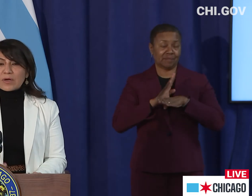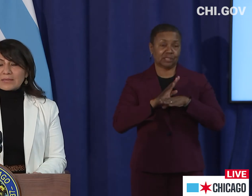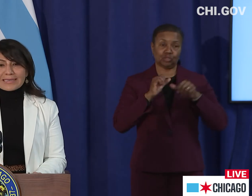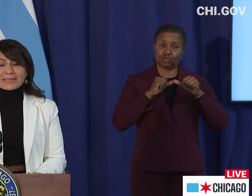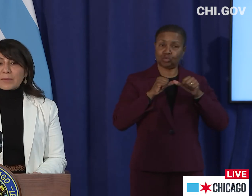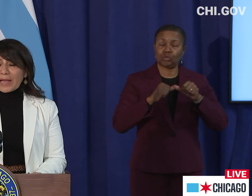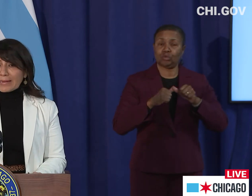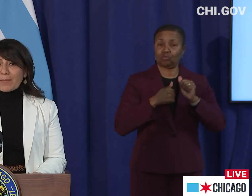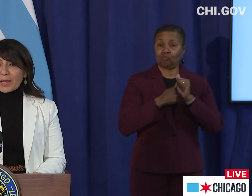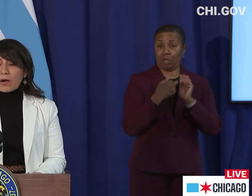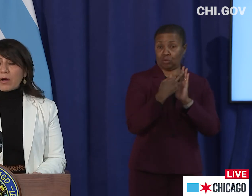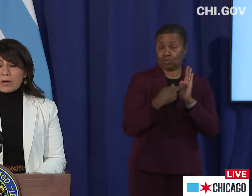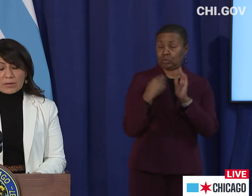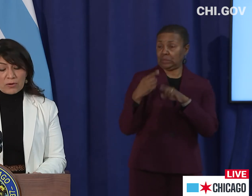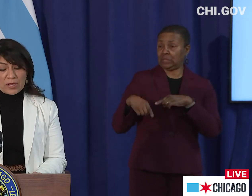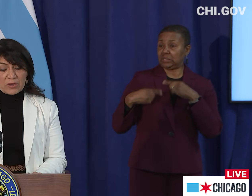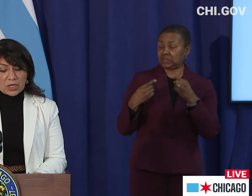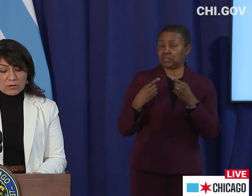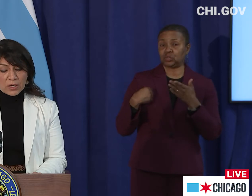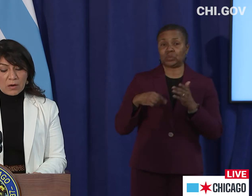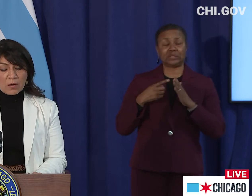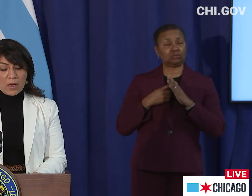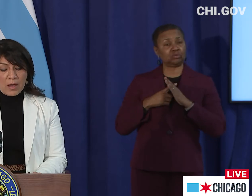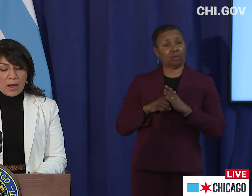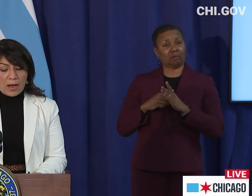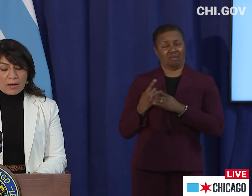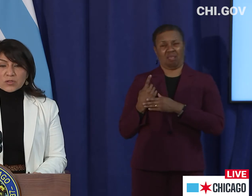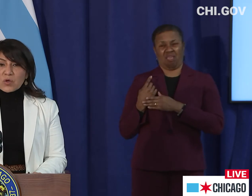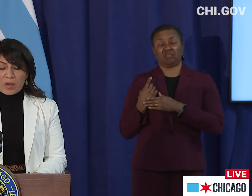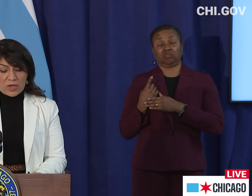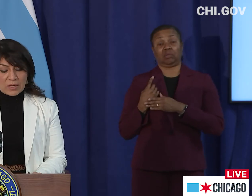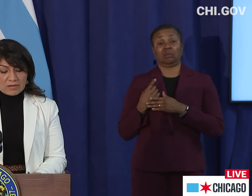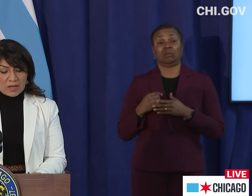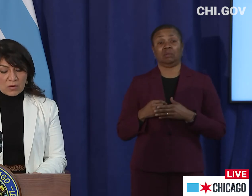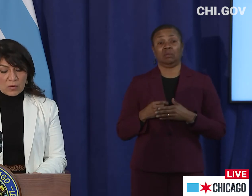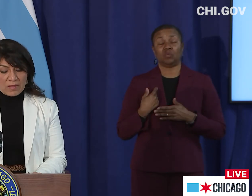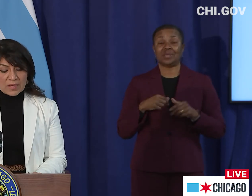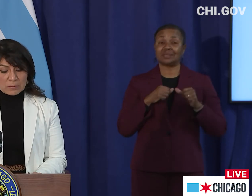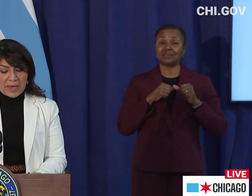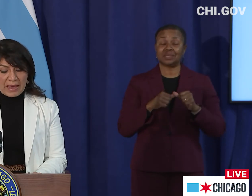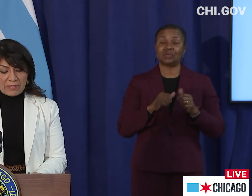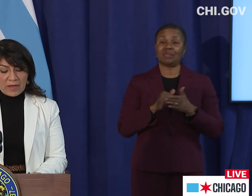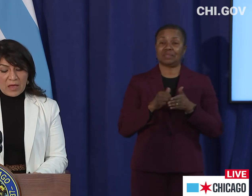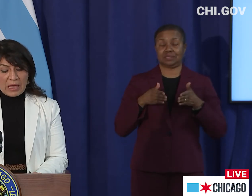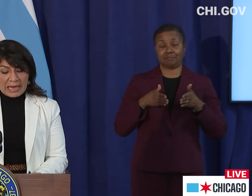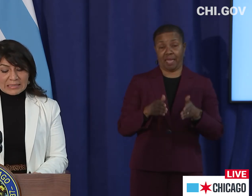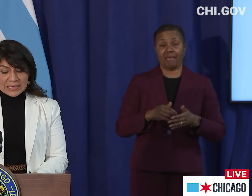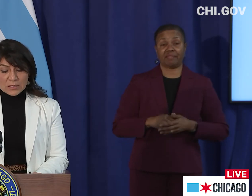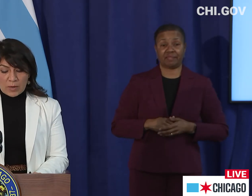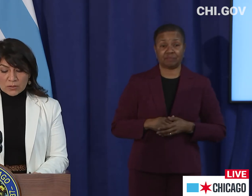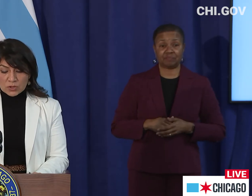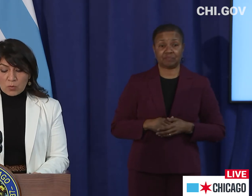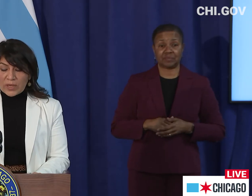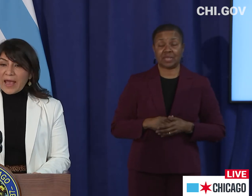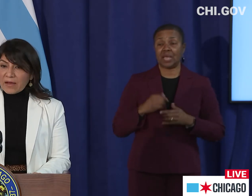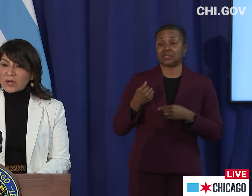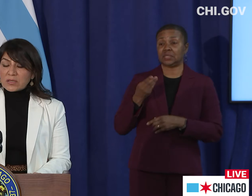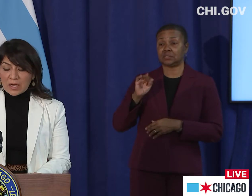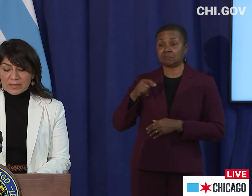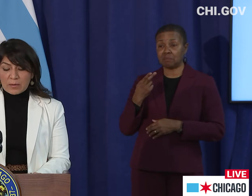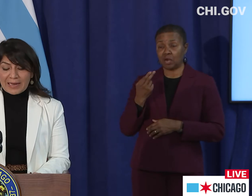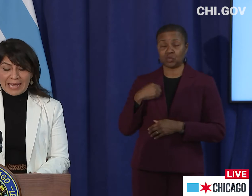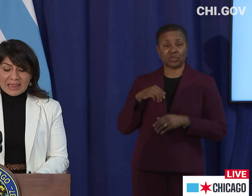continued since the pandemic nearly a year ago, so that we continue in this path. And since March, we